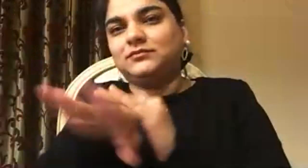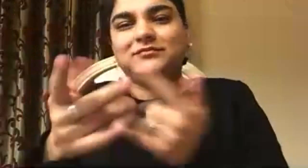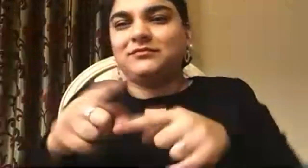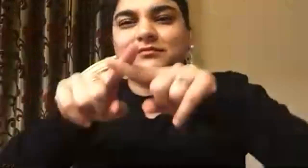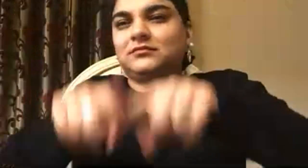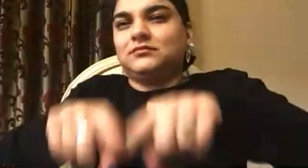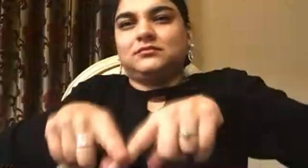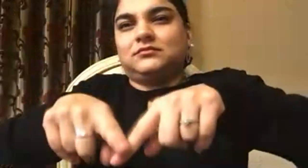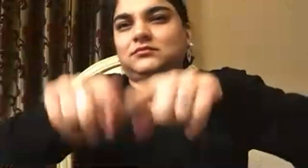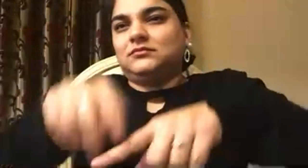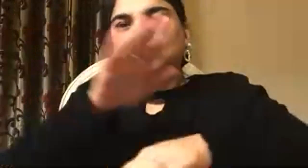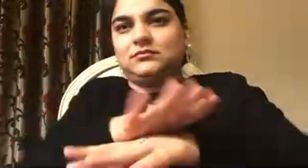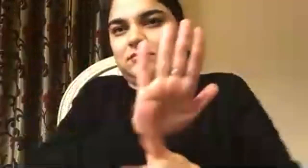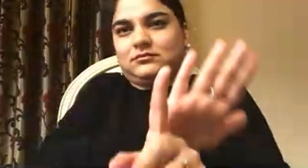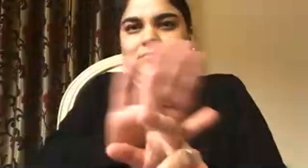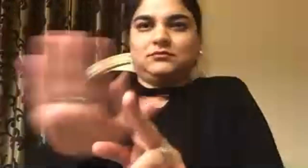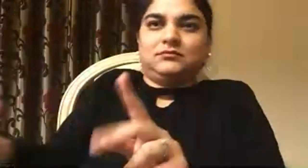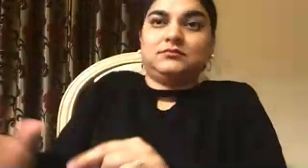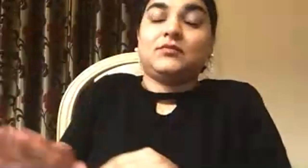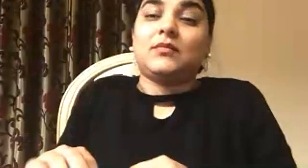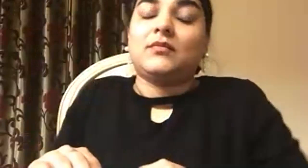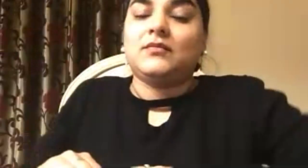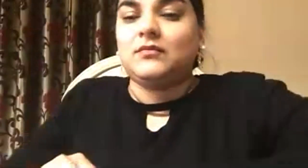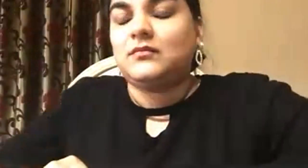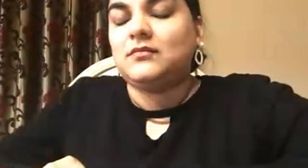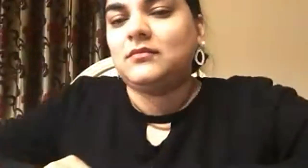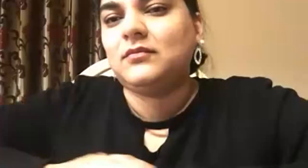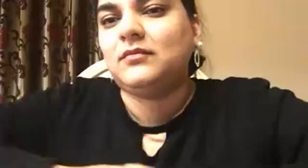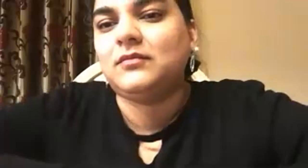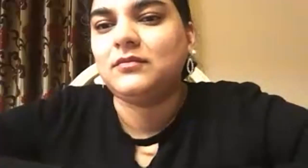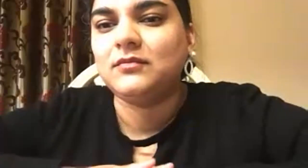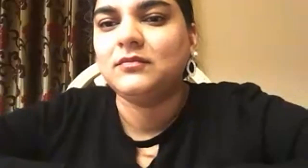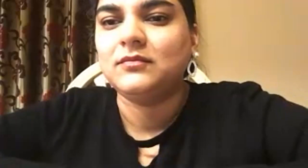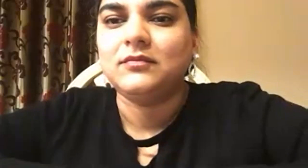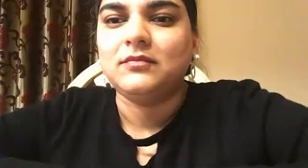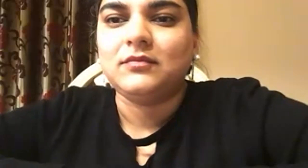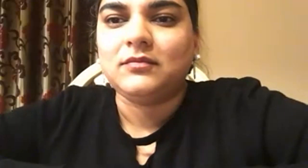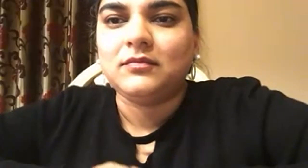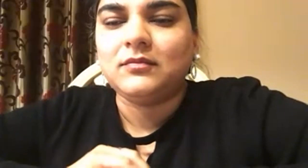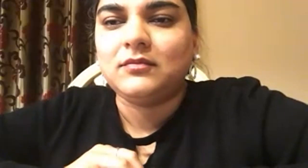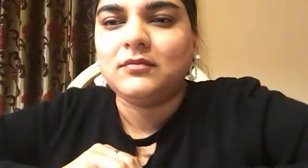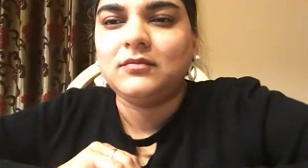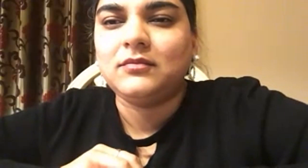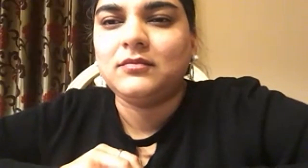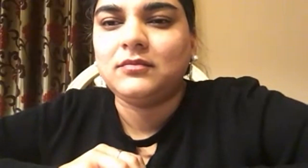of things for accessibility. It really depends, and it's individualized and should be tailored as such.